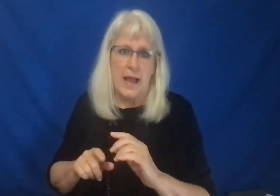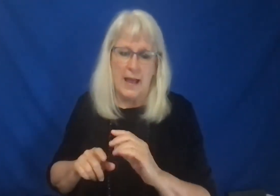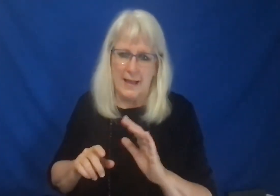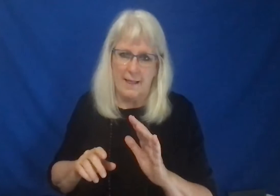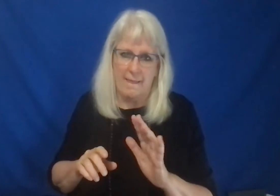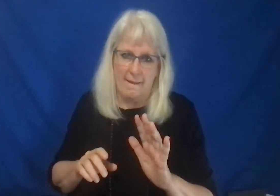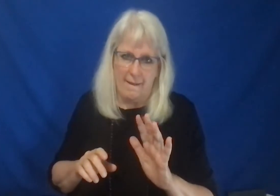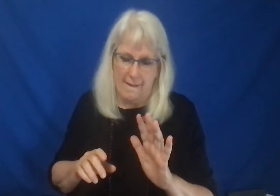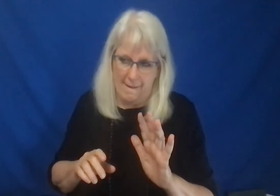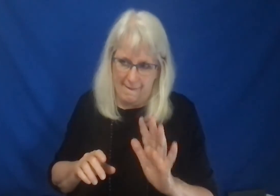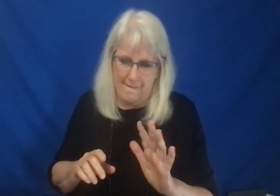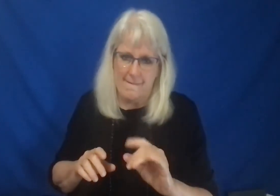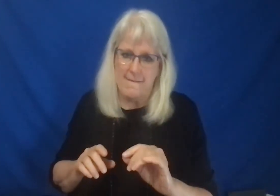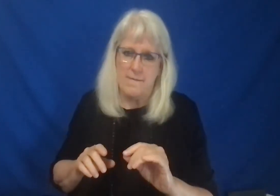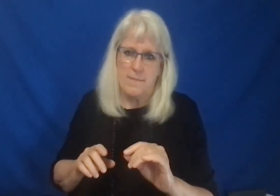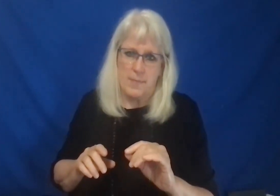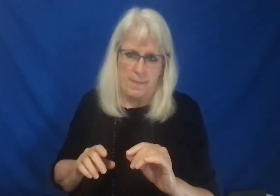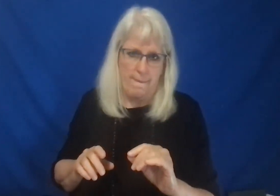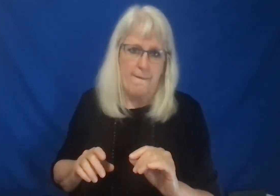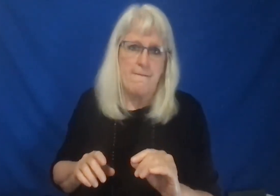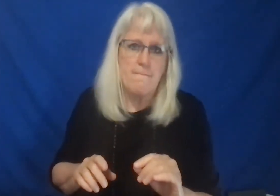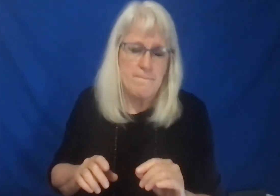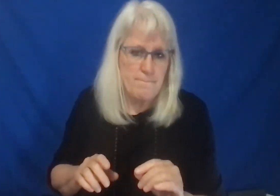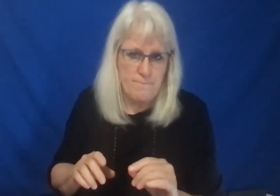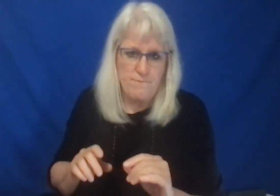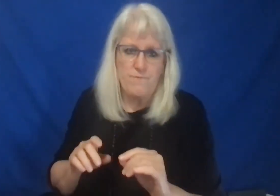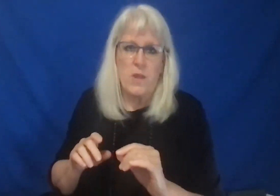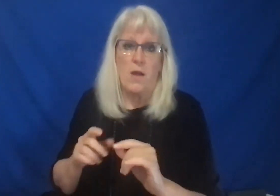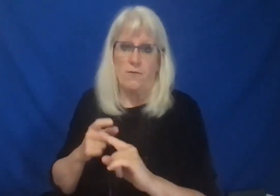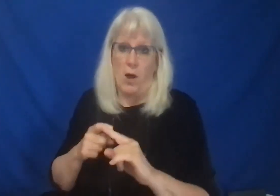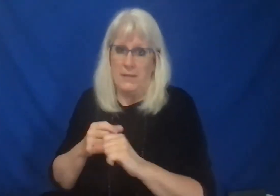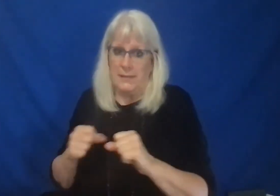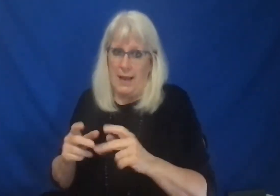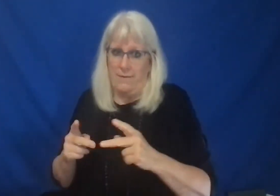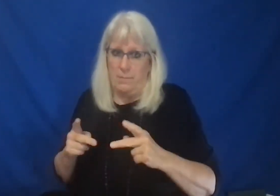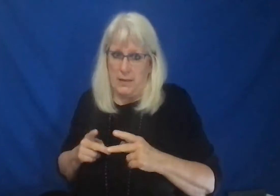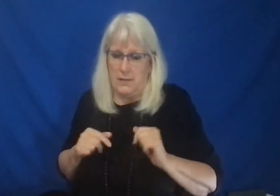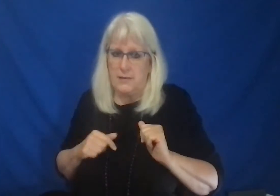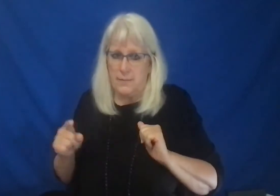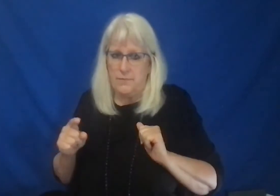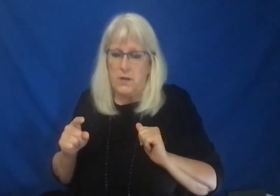and approached him from a safe distance. And I said, "Excuse me, sir, I would like to support you to stop treating your son that